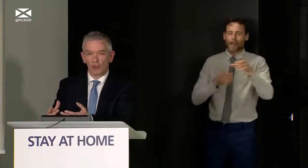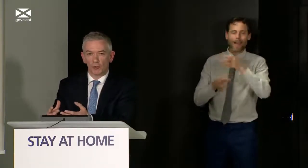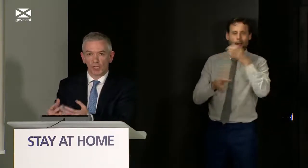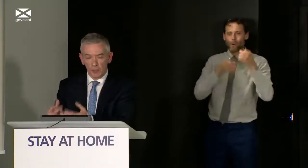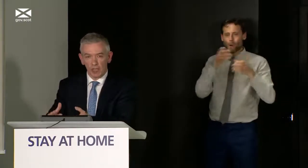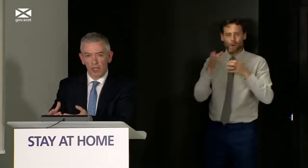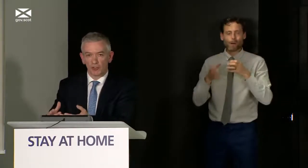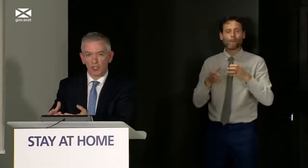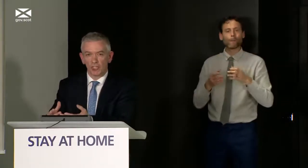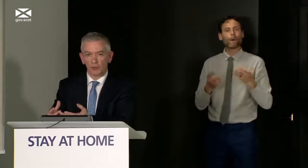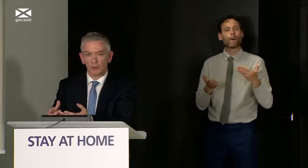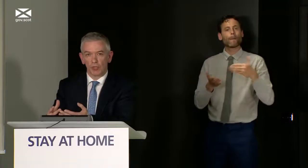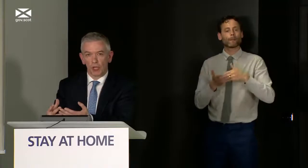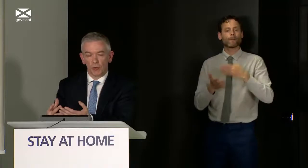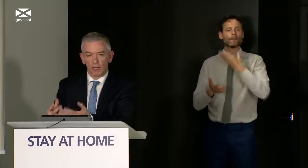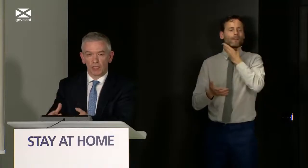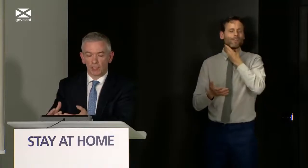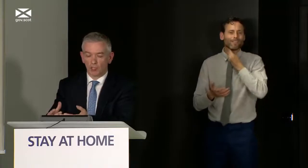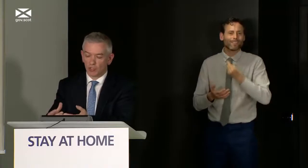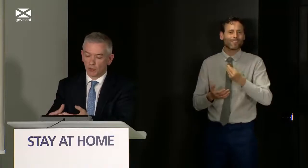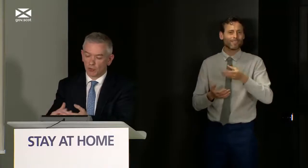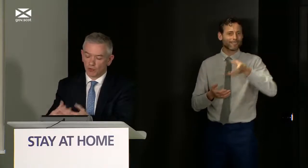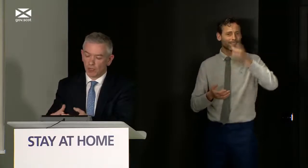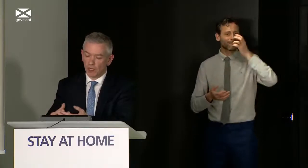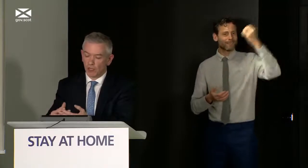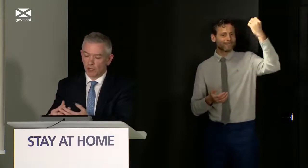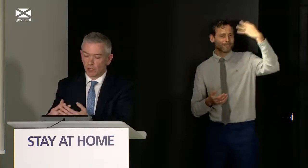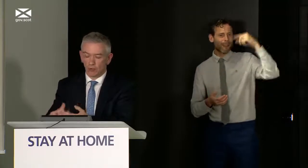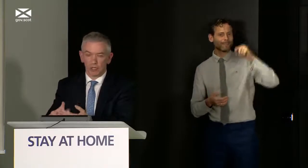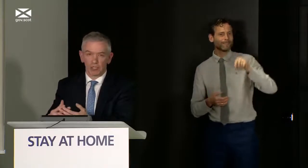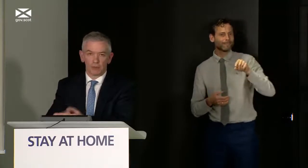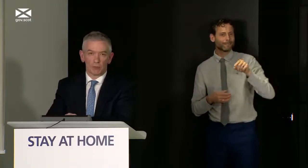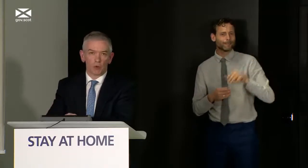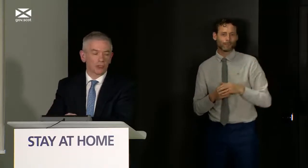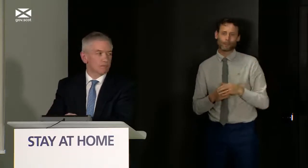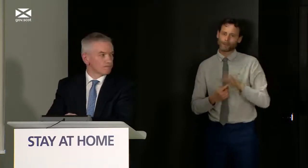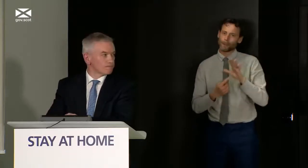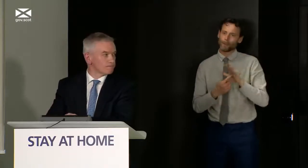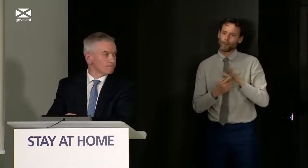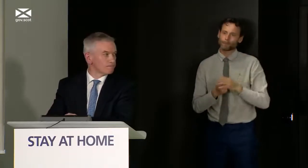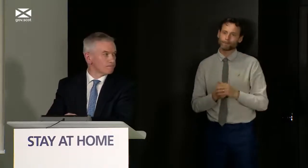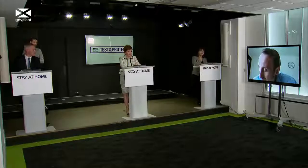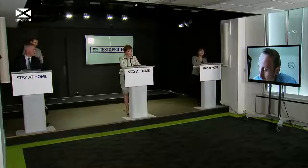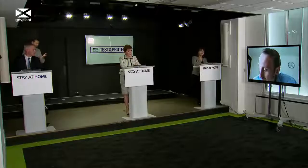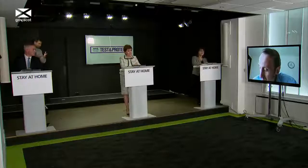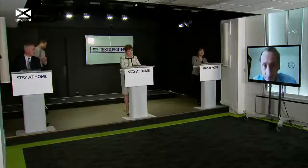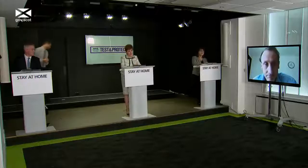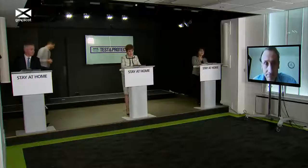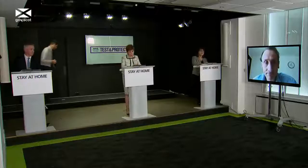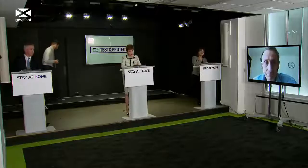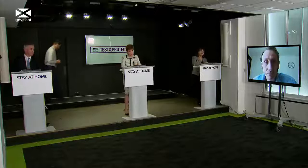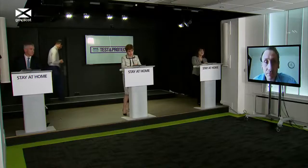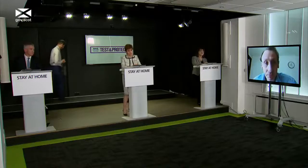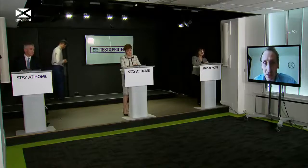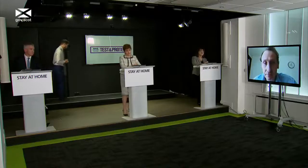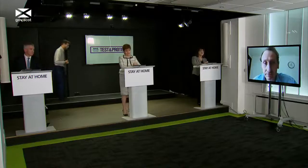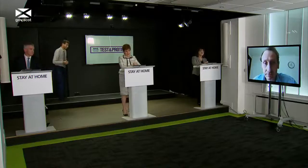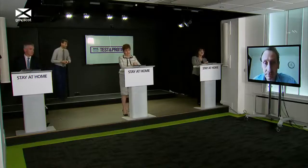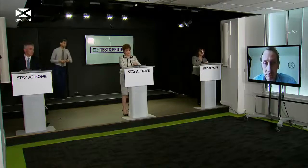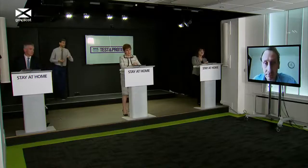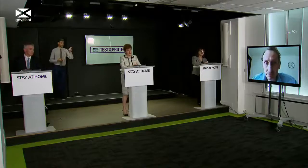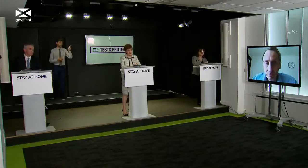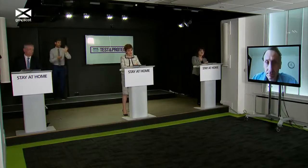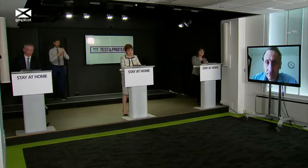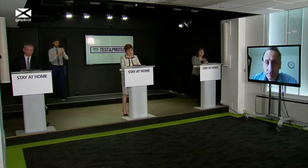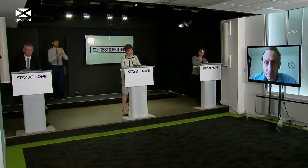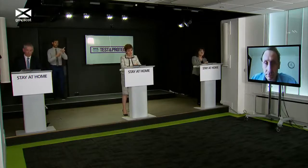but making sure that we're keeping hydrated when we're in that sun as well is really, really important. OK, but that is an important point that